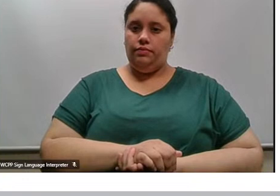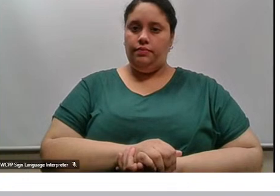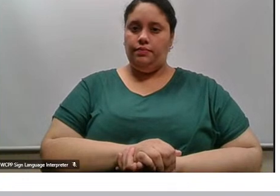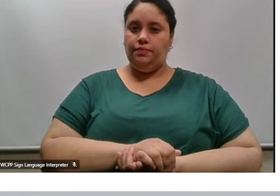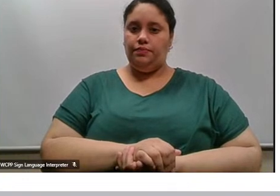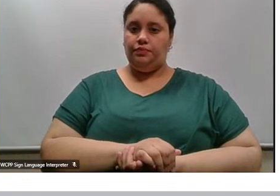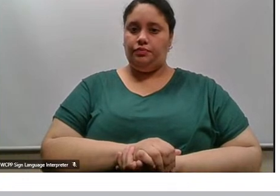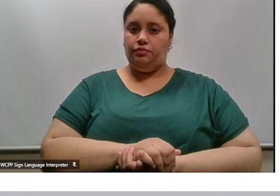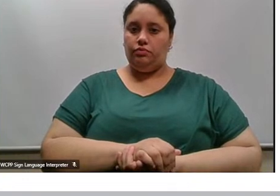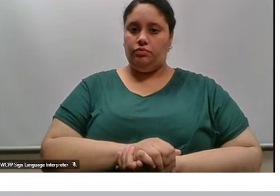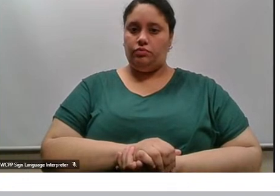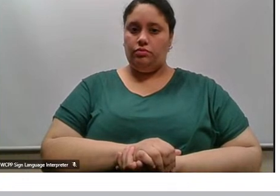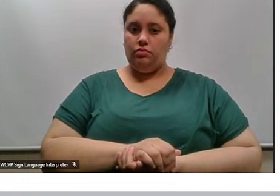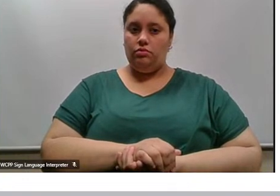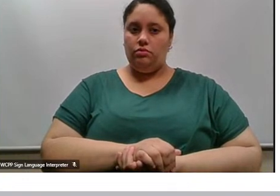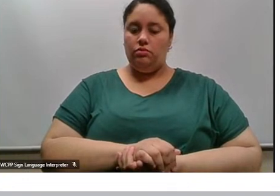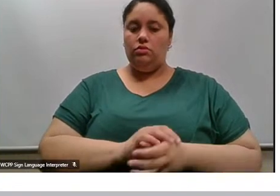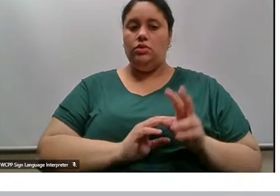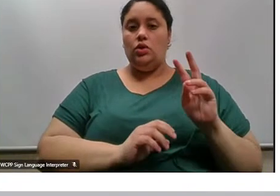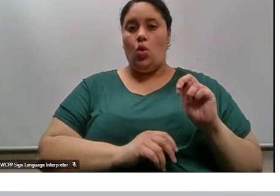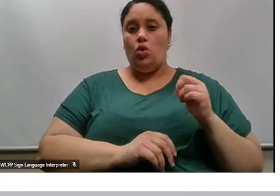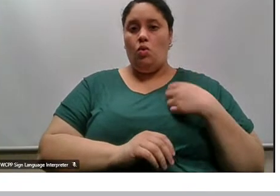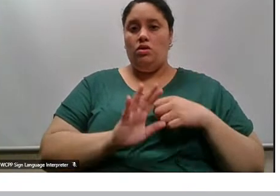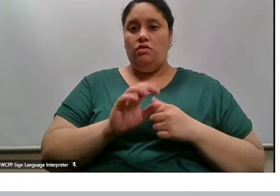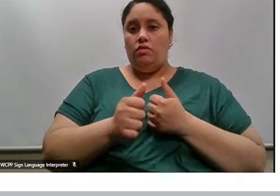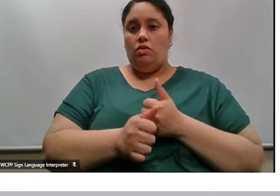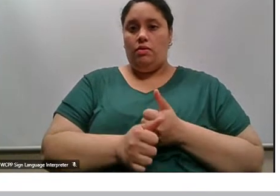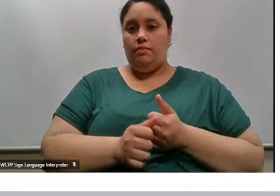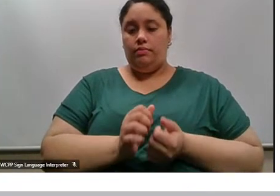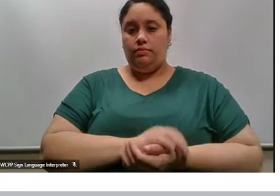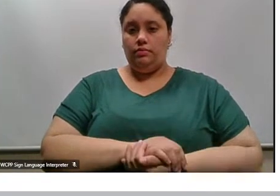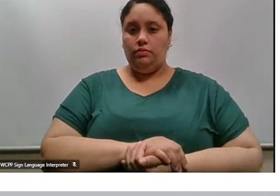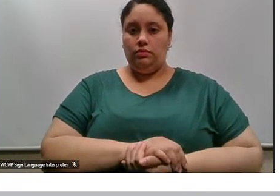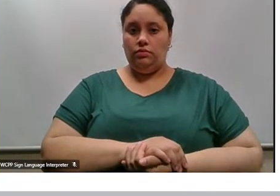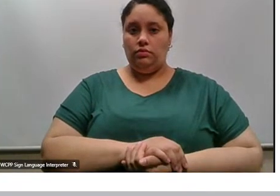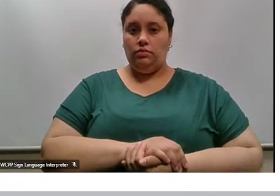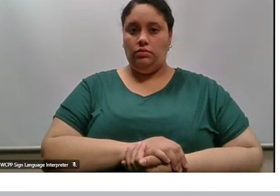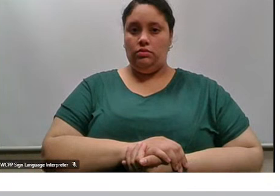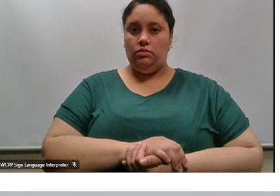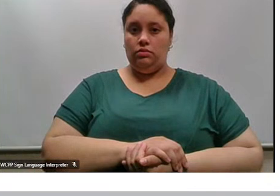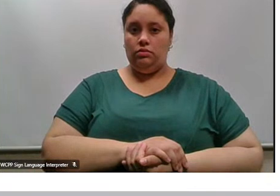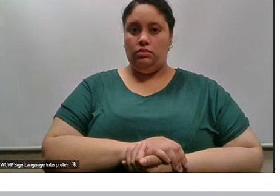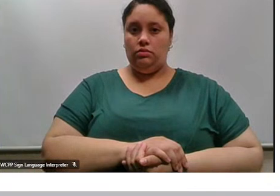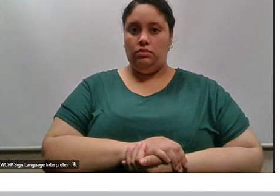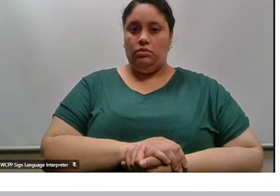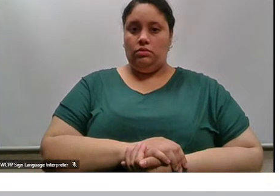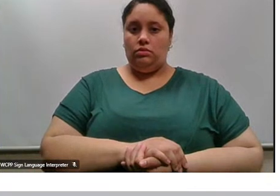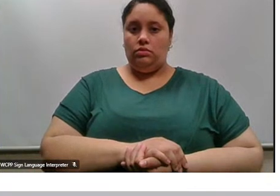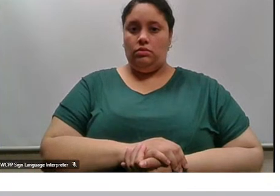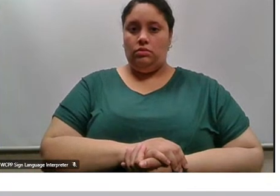about that. I see Honorable Ngondlo wants to make a follow up. Also, Honorable Van der Westhuizen.